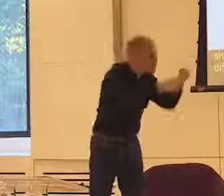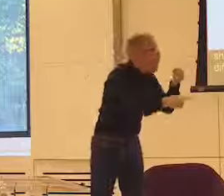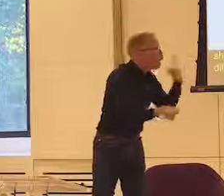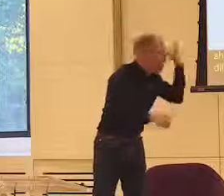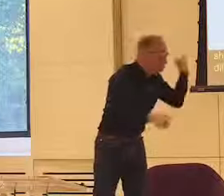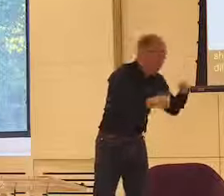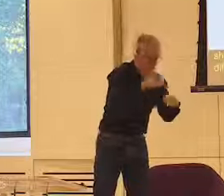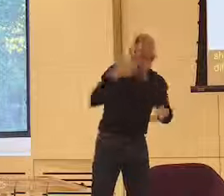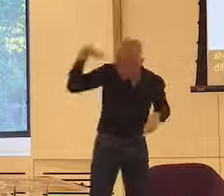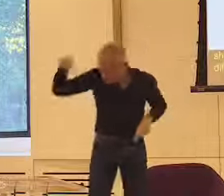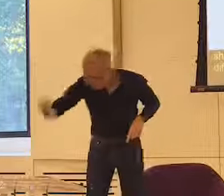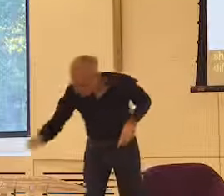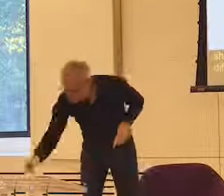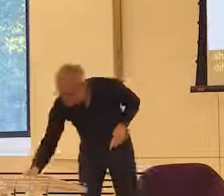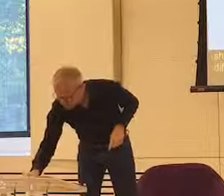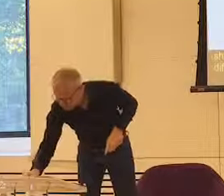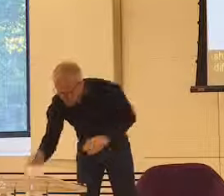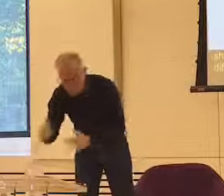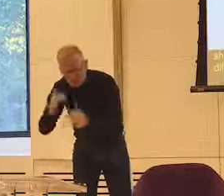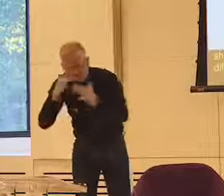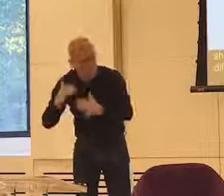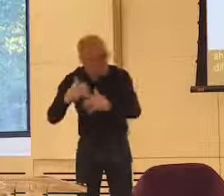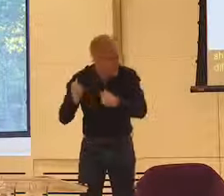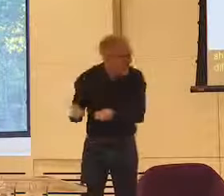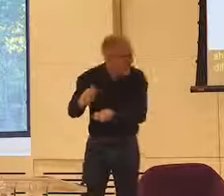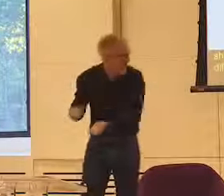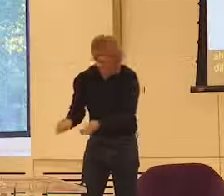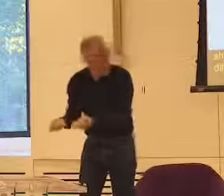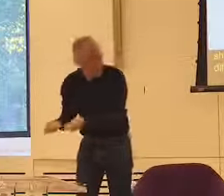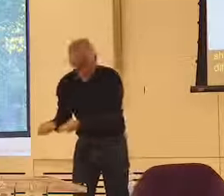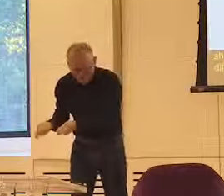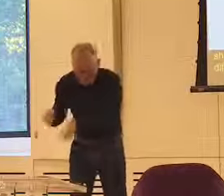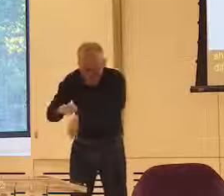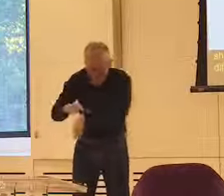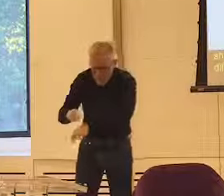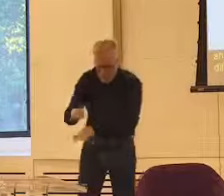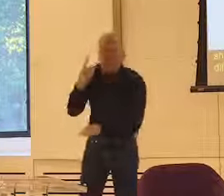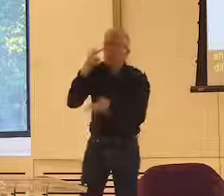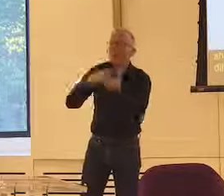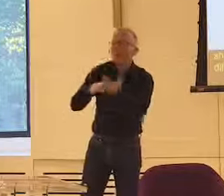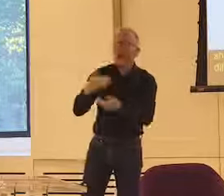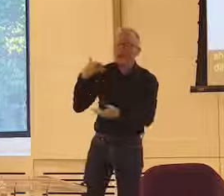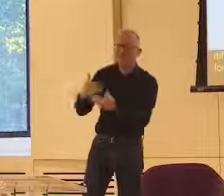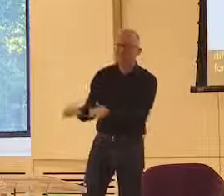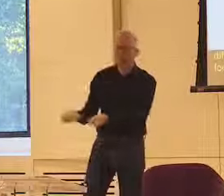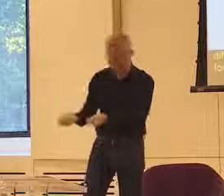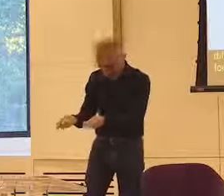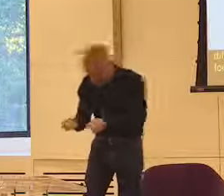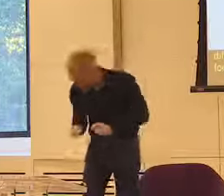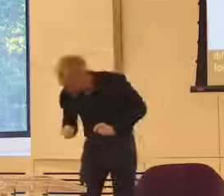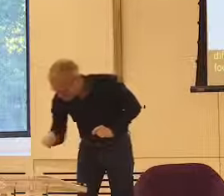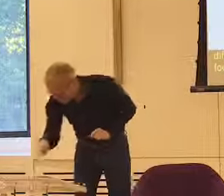Right. Here's one food for thought. It's cooking. 2 minutes so